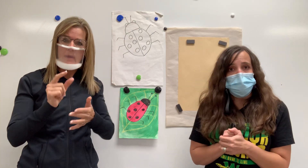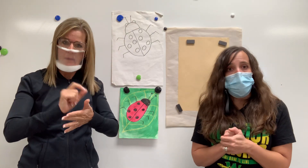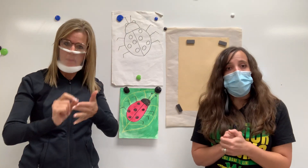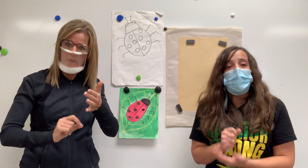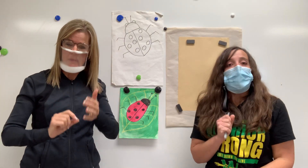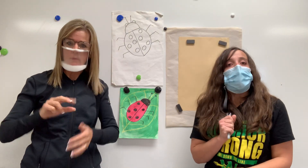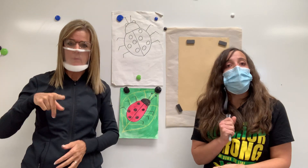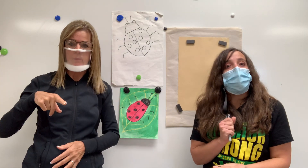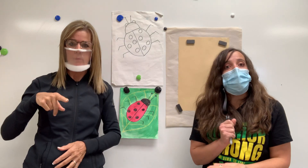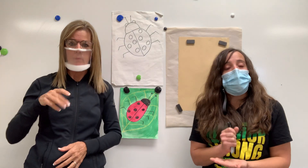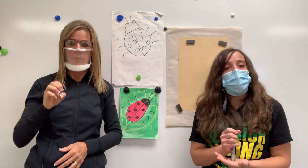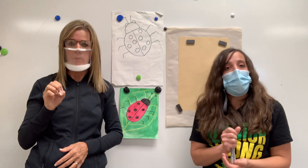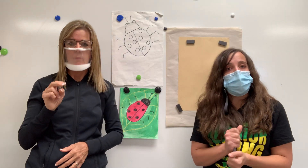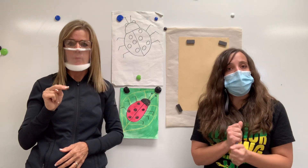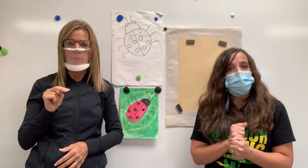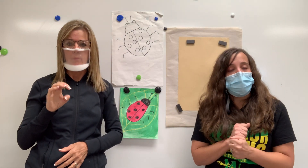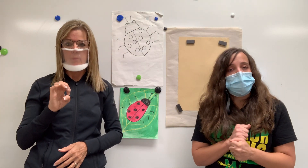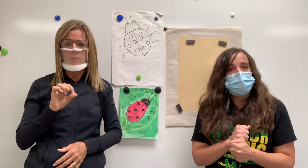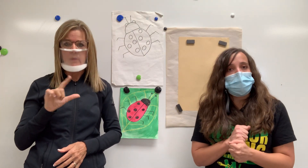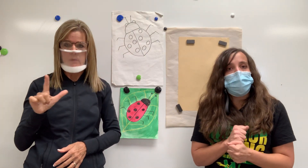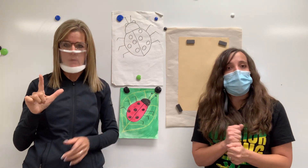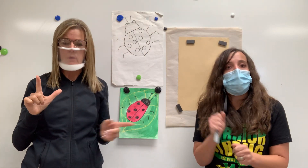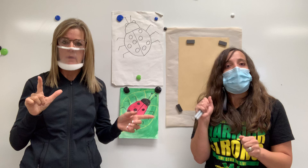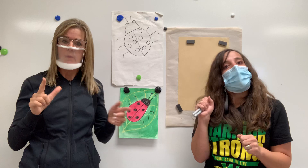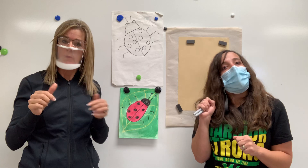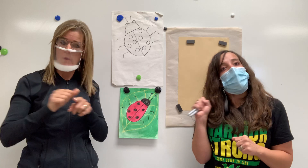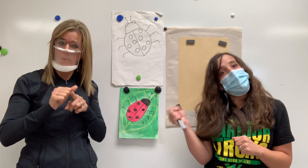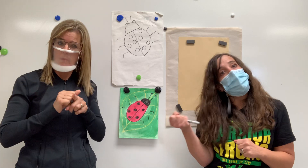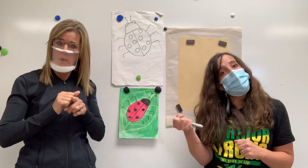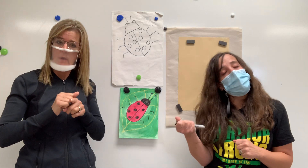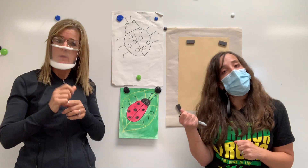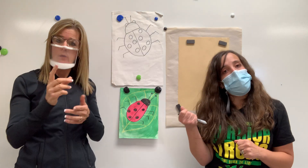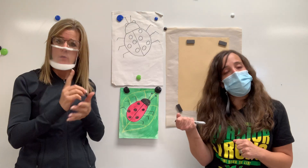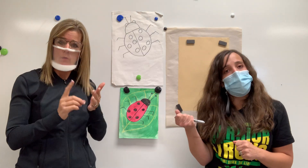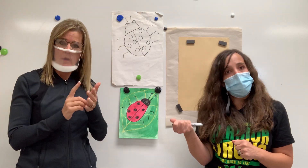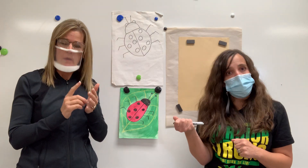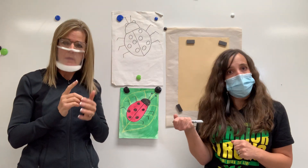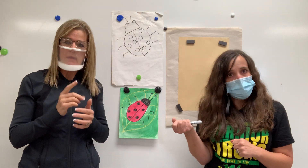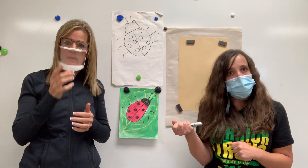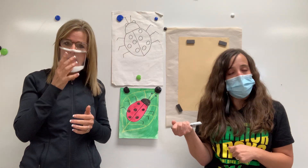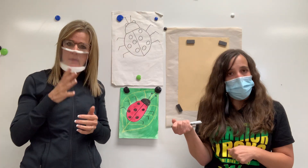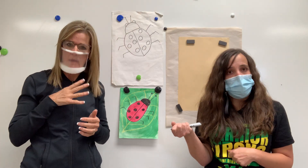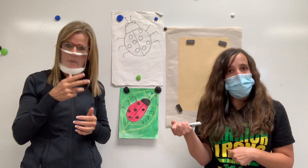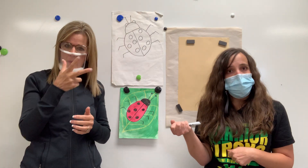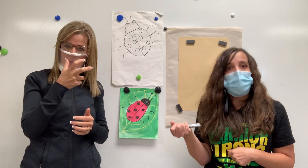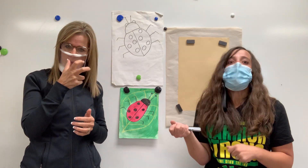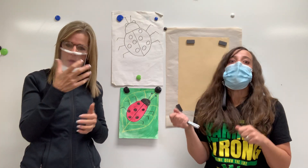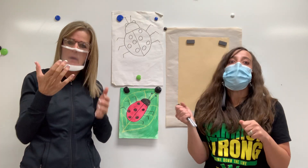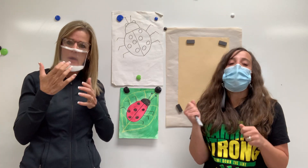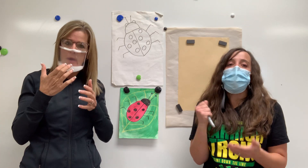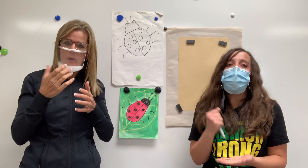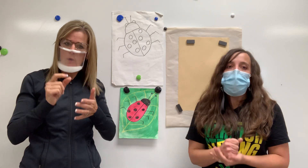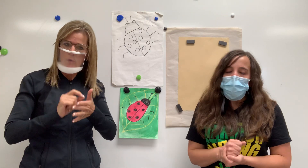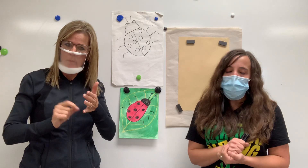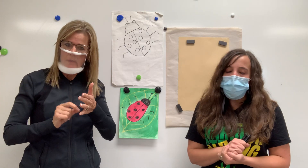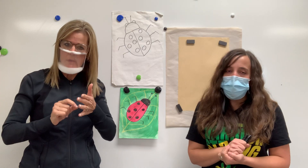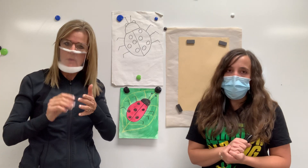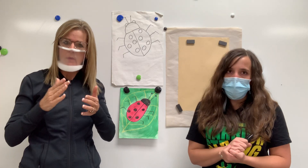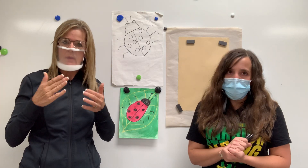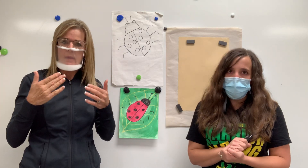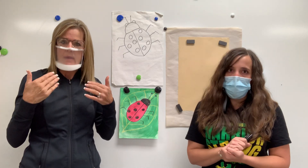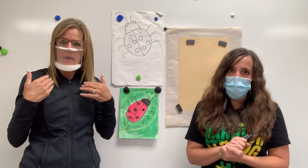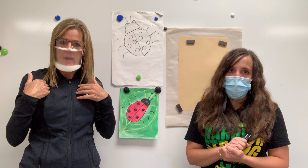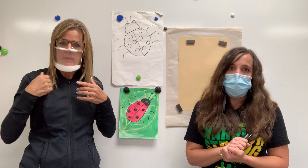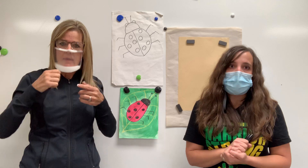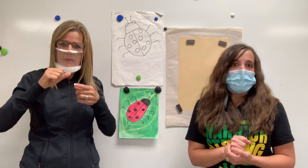a pencil, and we are going to practice drawing this ladybug. I know that the pencil has an eraser on it. What I really want you